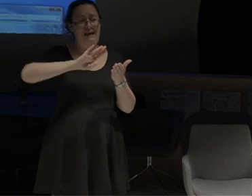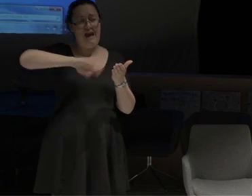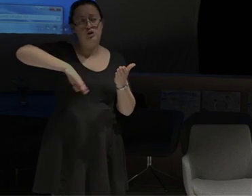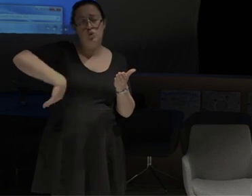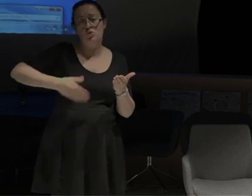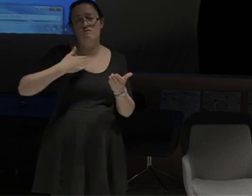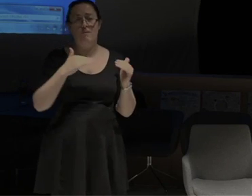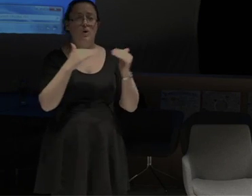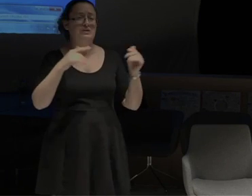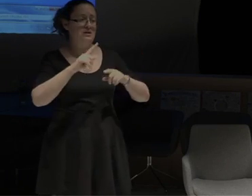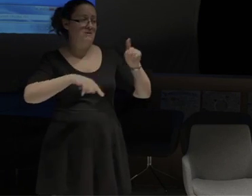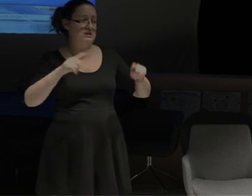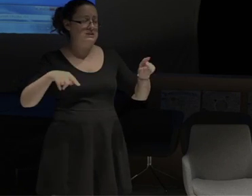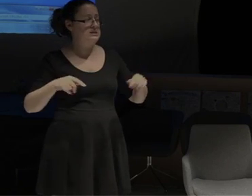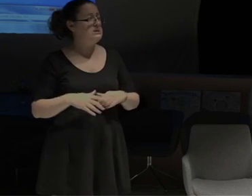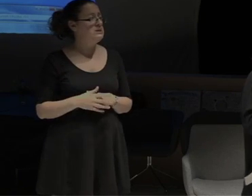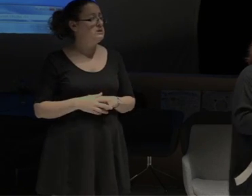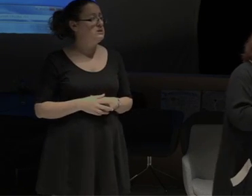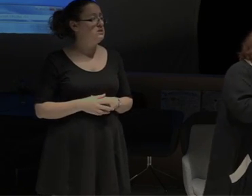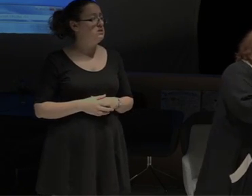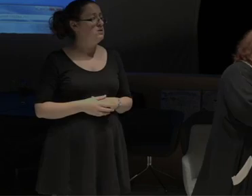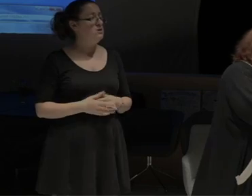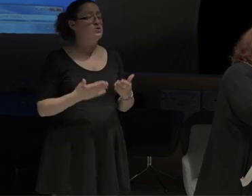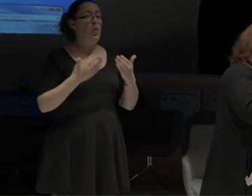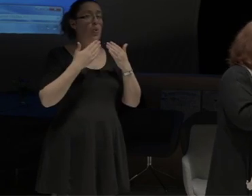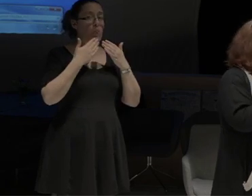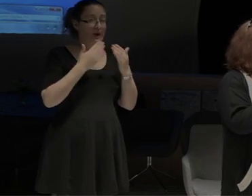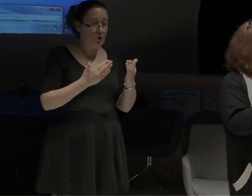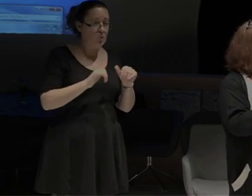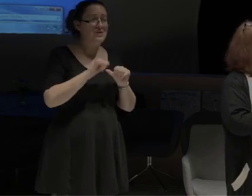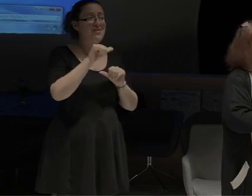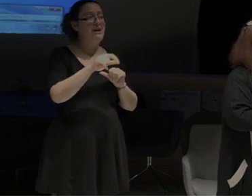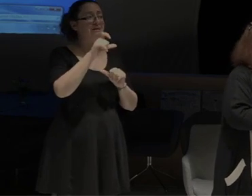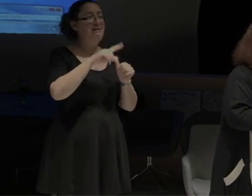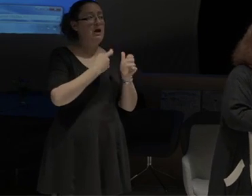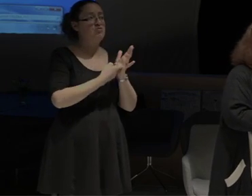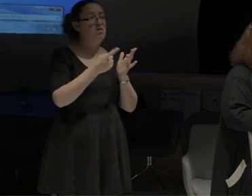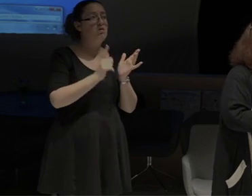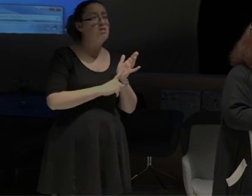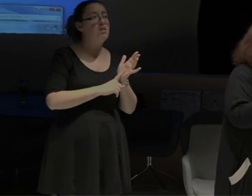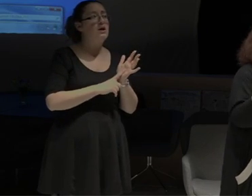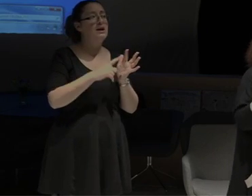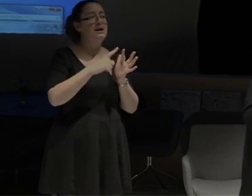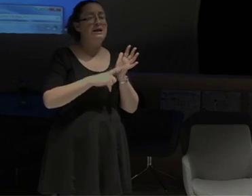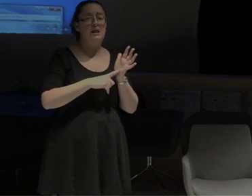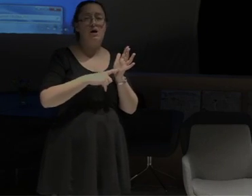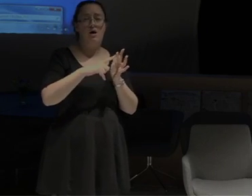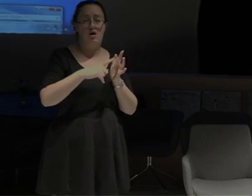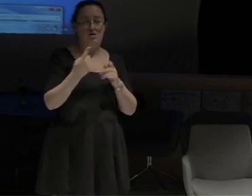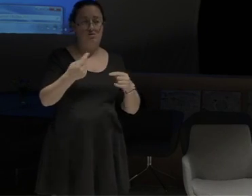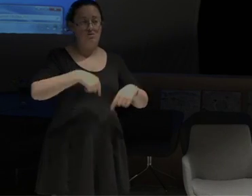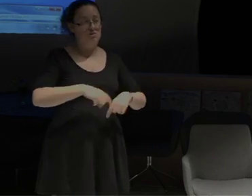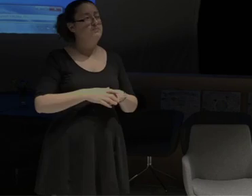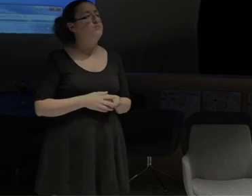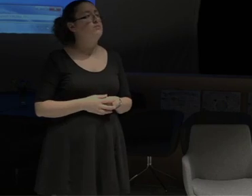and diversity. Okay, so what I'd like to do is some thanks, and then get Carol and Eli to come down while I'm doing the thanks. Obviously, the kind of first